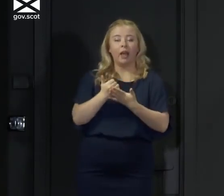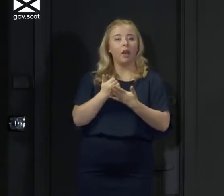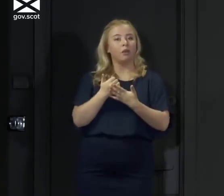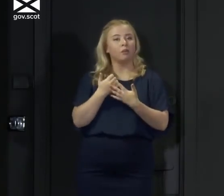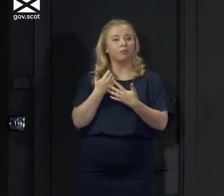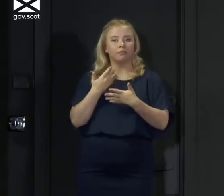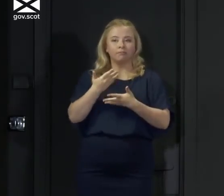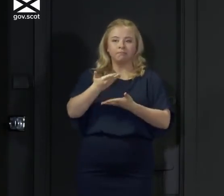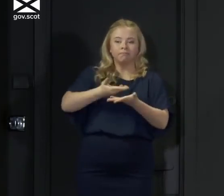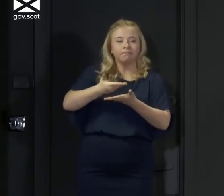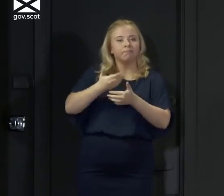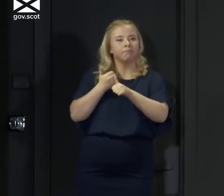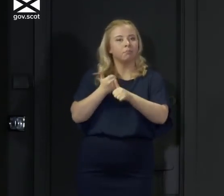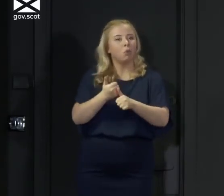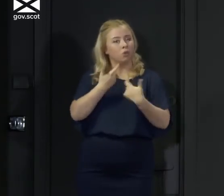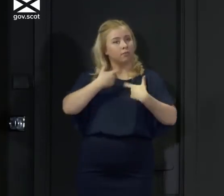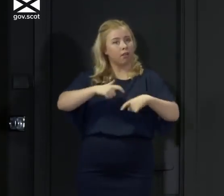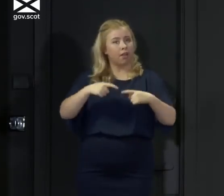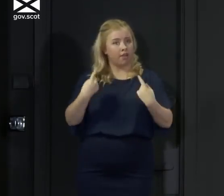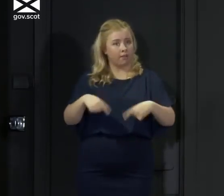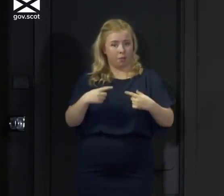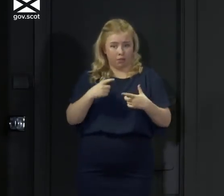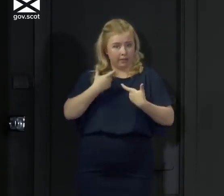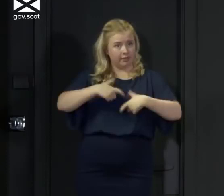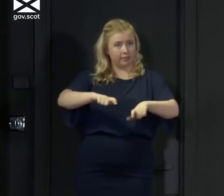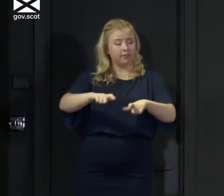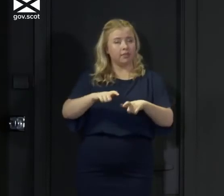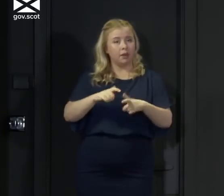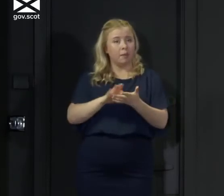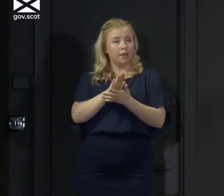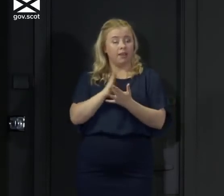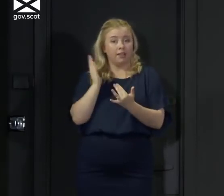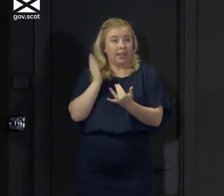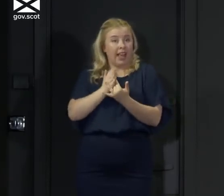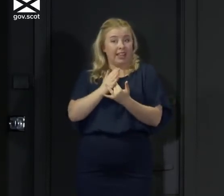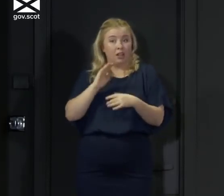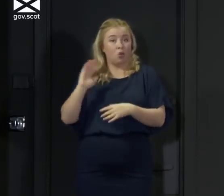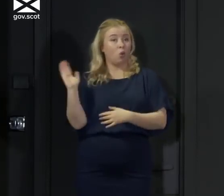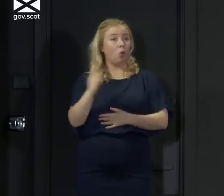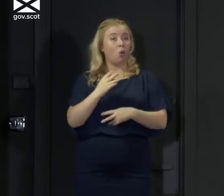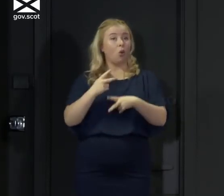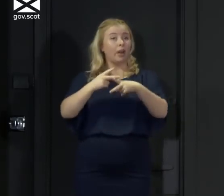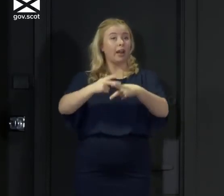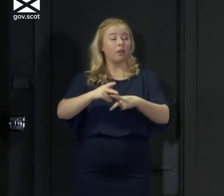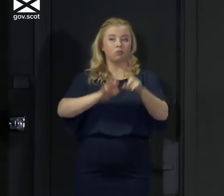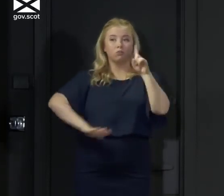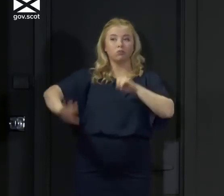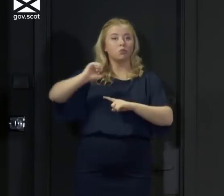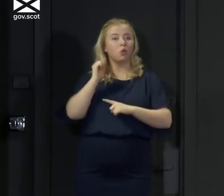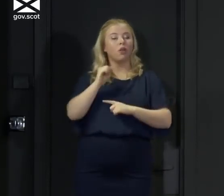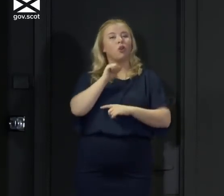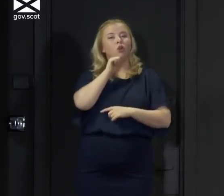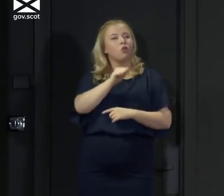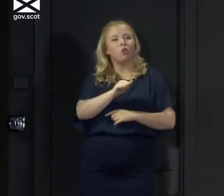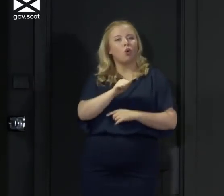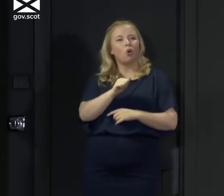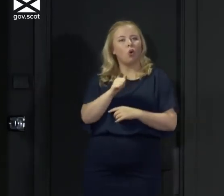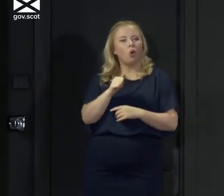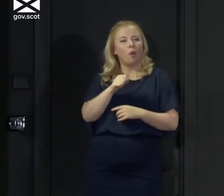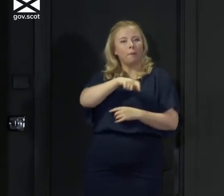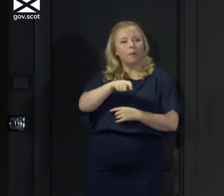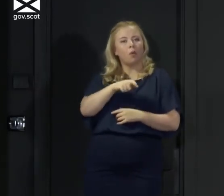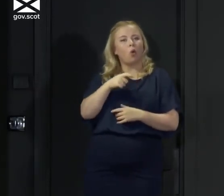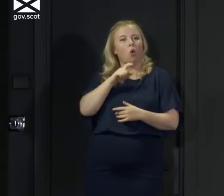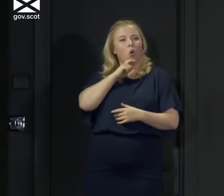available online or on the phone to all carers across the country. That support is not just available to people who have been carers